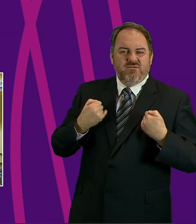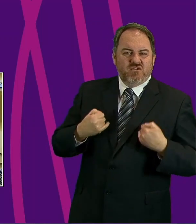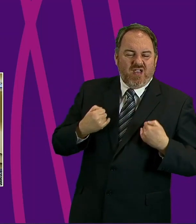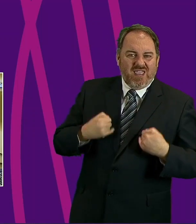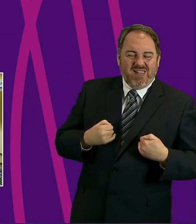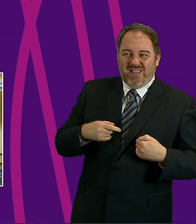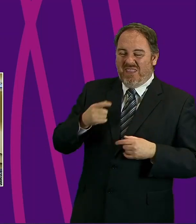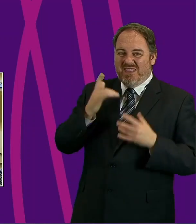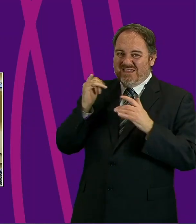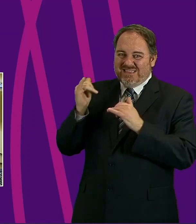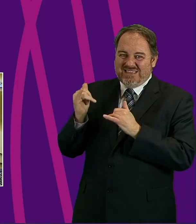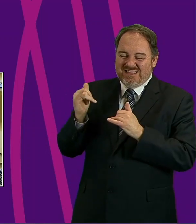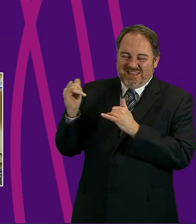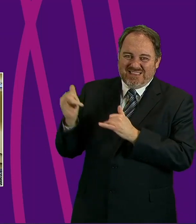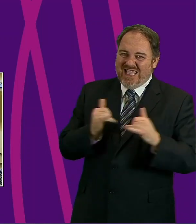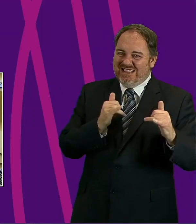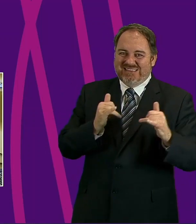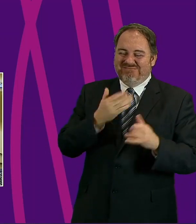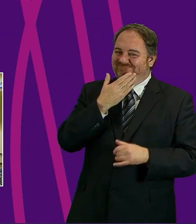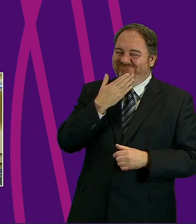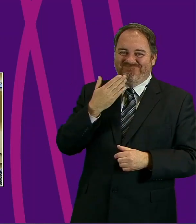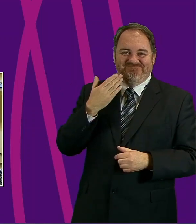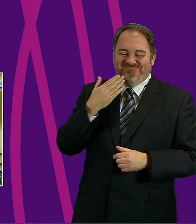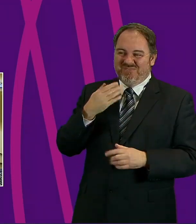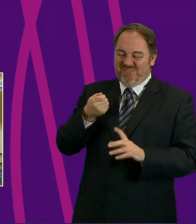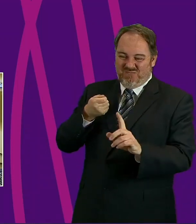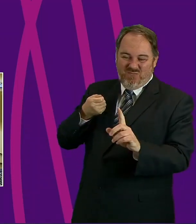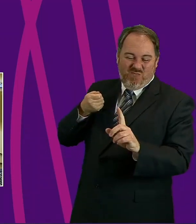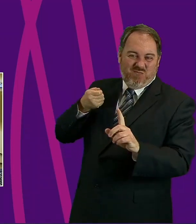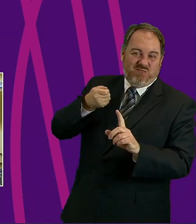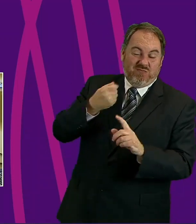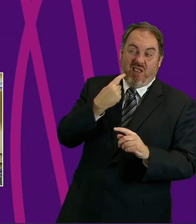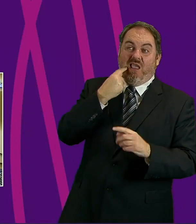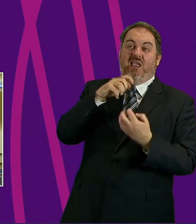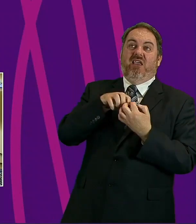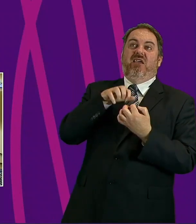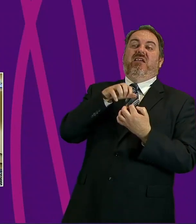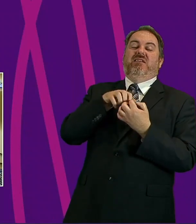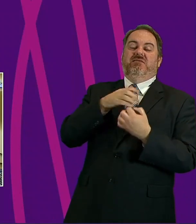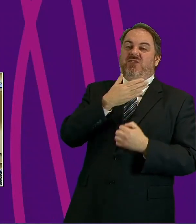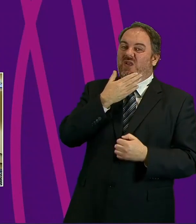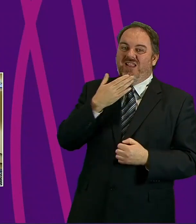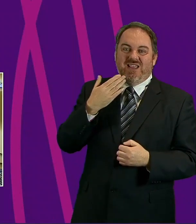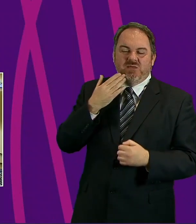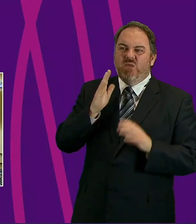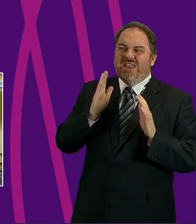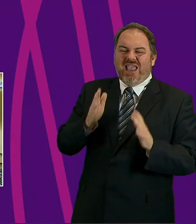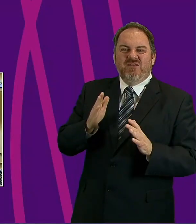invasive test sometimes, and can be an uncomfortable test, and therefore there has to be sound and considered reasons for doing